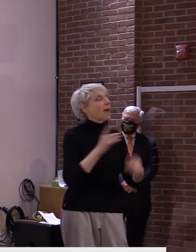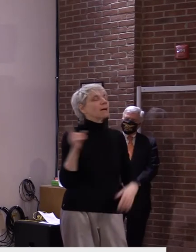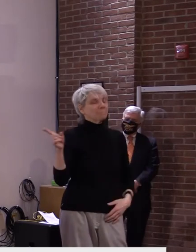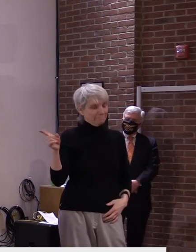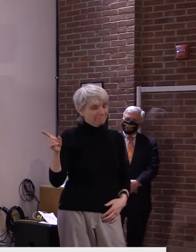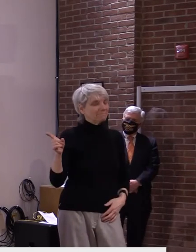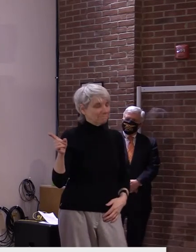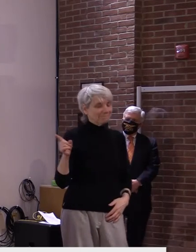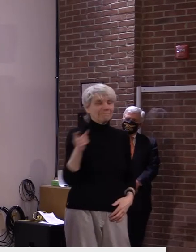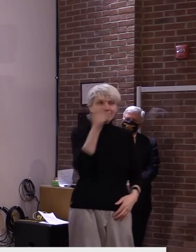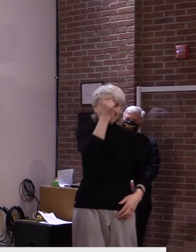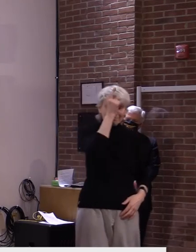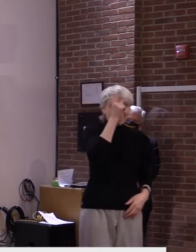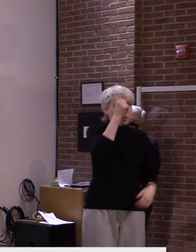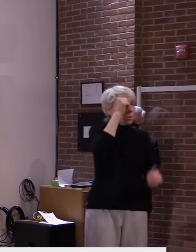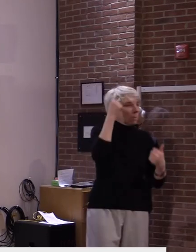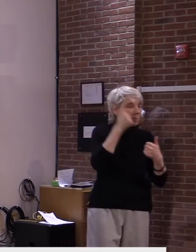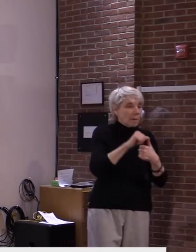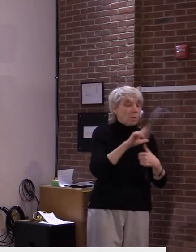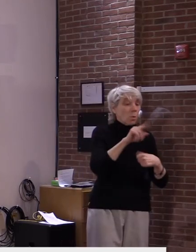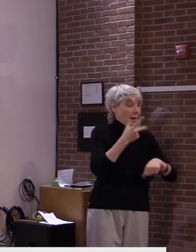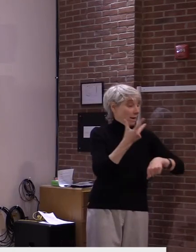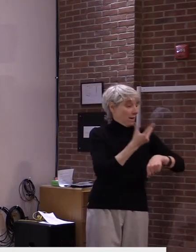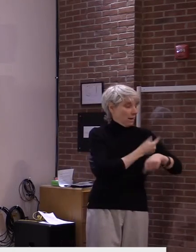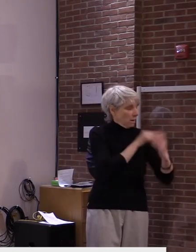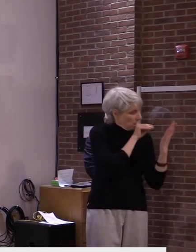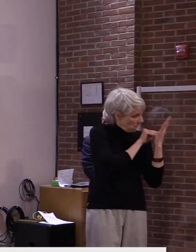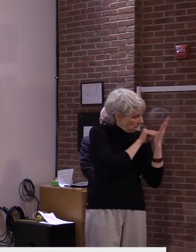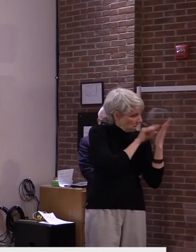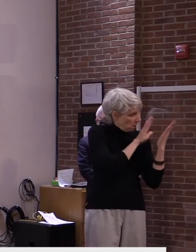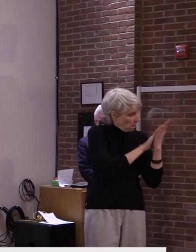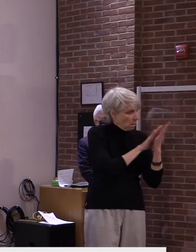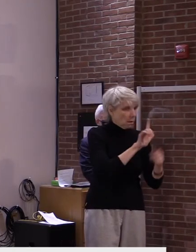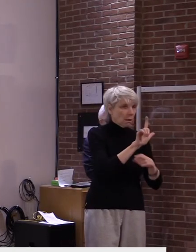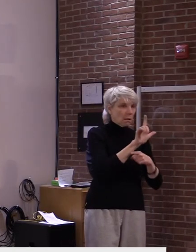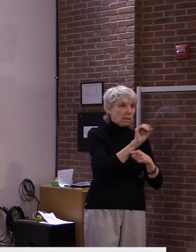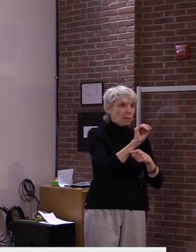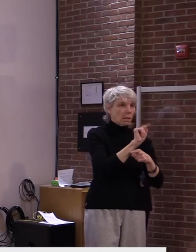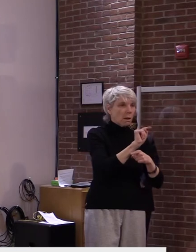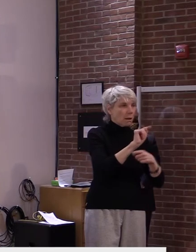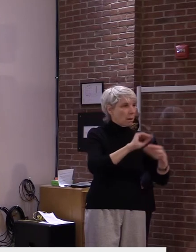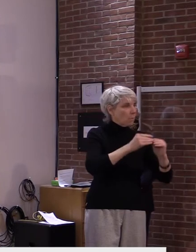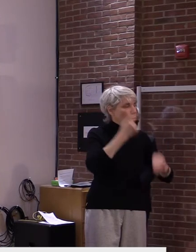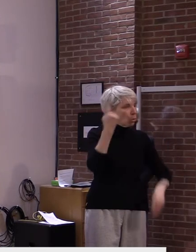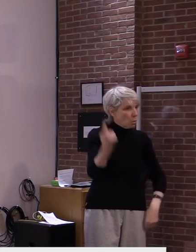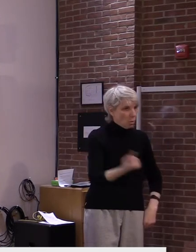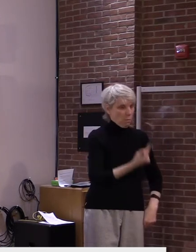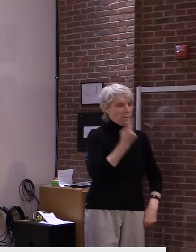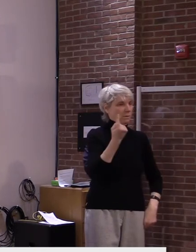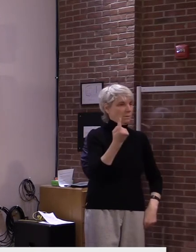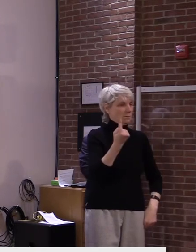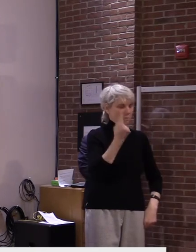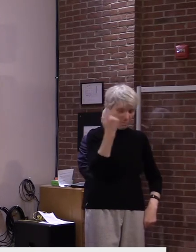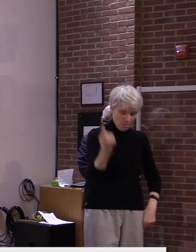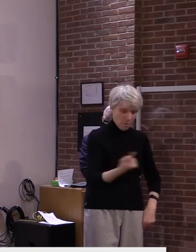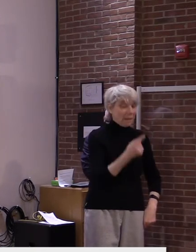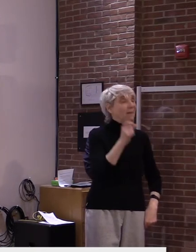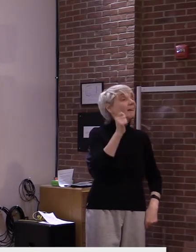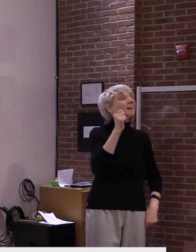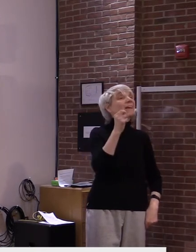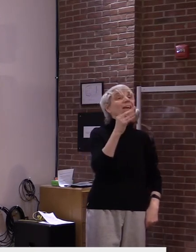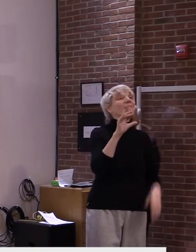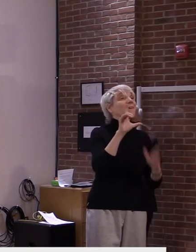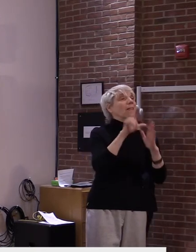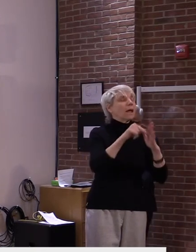administered a vaccine, there's a lot number, and it's carefully recorded. So if any untoward event occurred, that's usually why